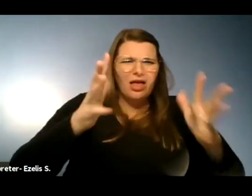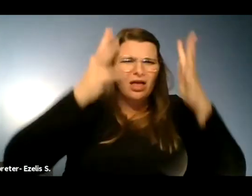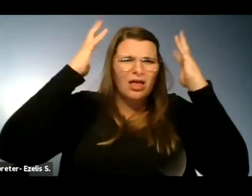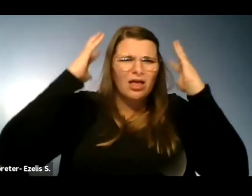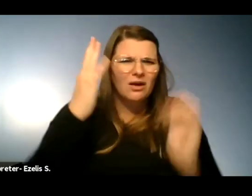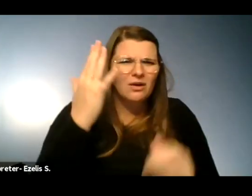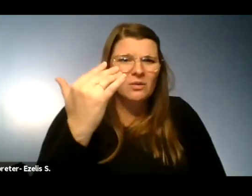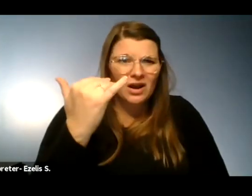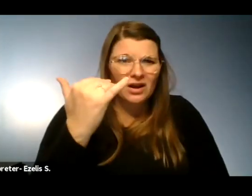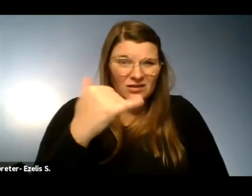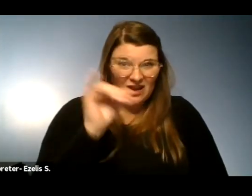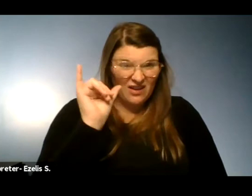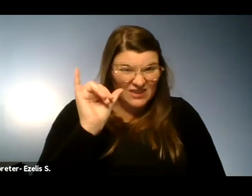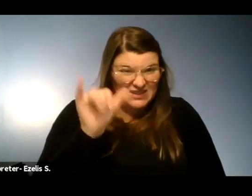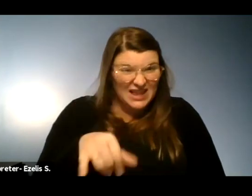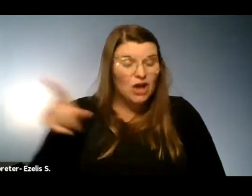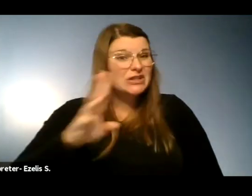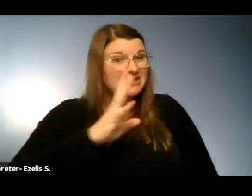Was it the longest word in the world?